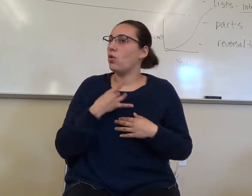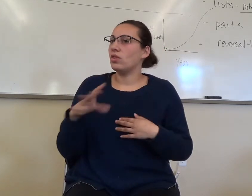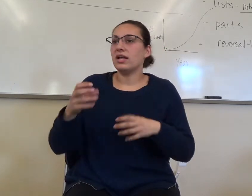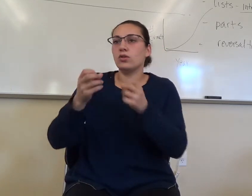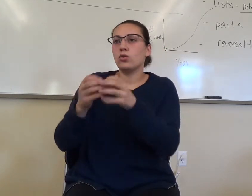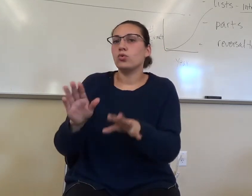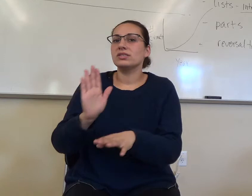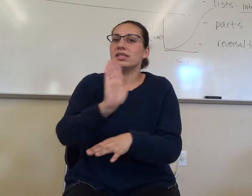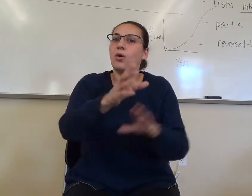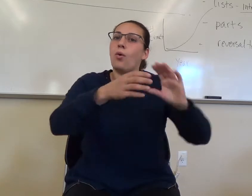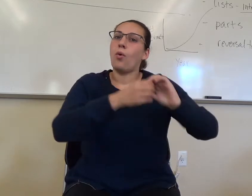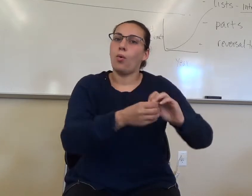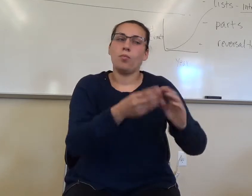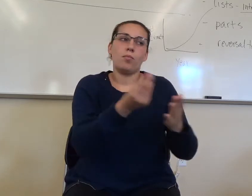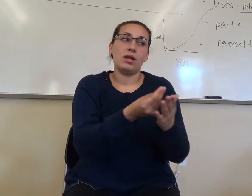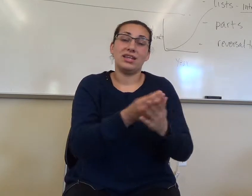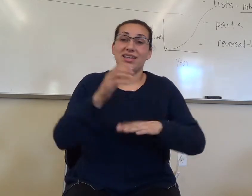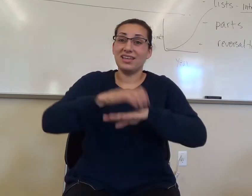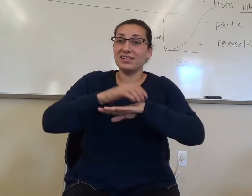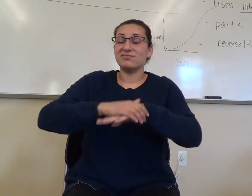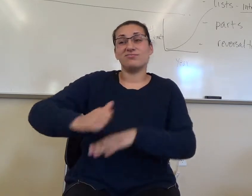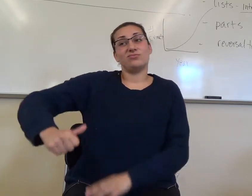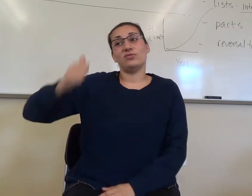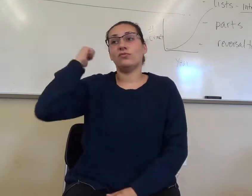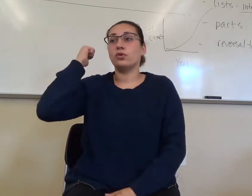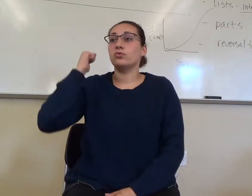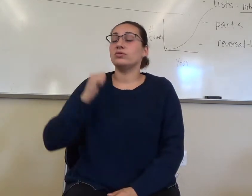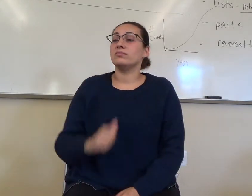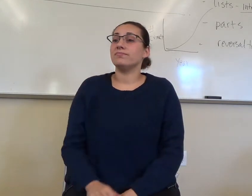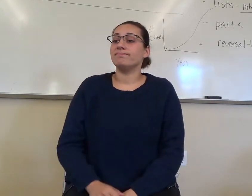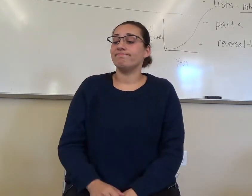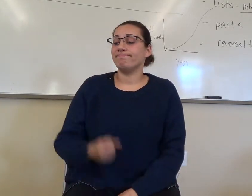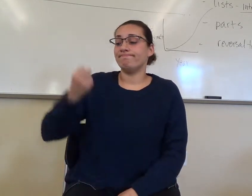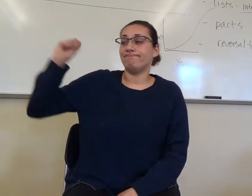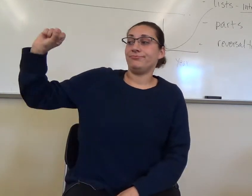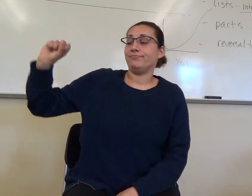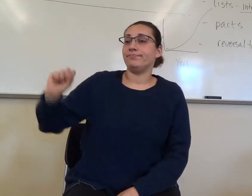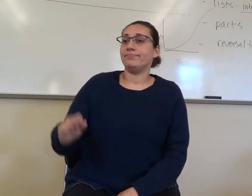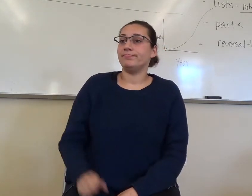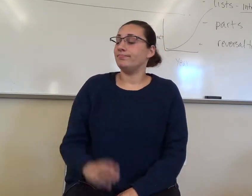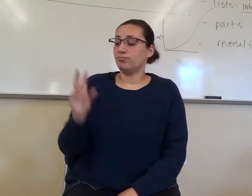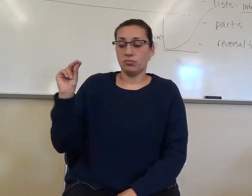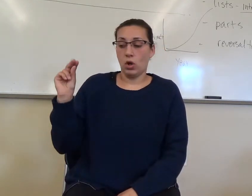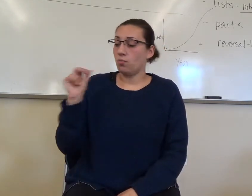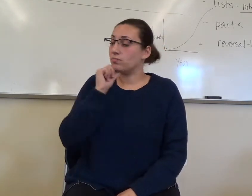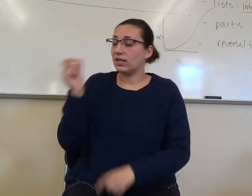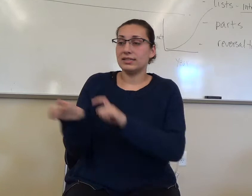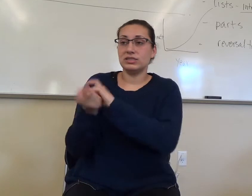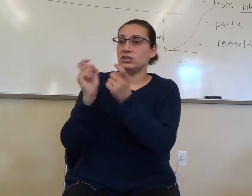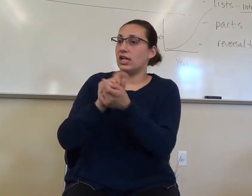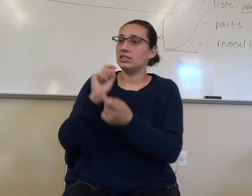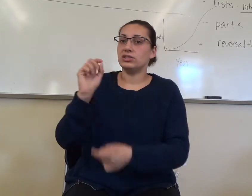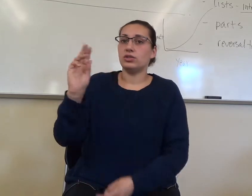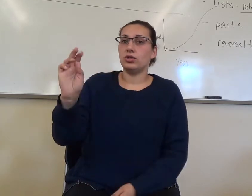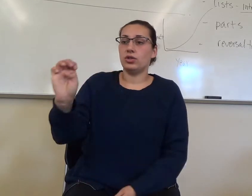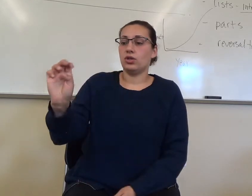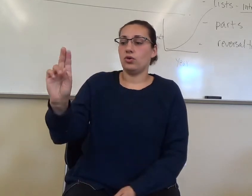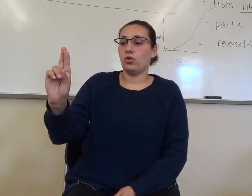And England refused to go in it. England flat out refused. They said, no, we are not going in this. There was a lot of